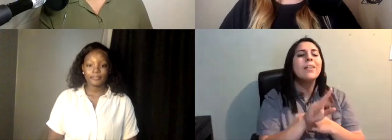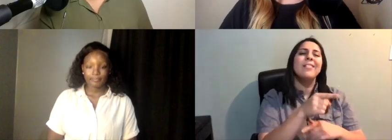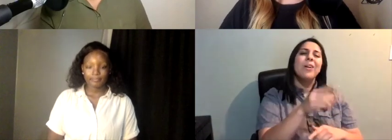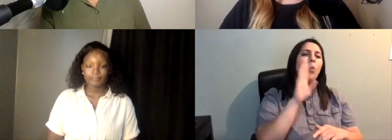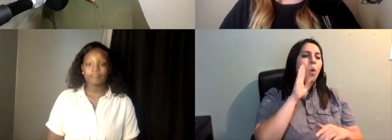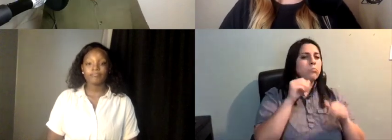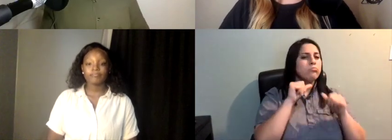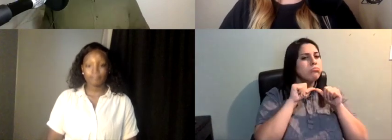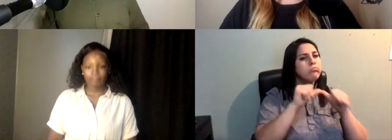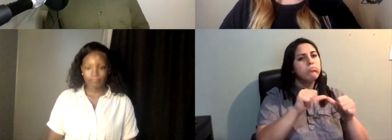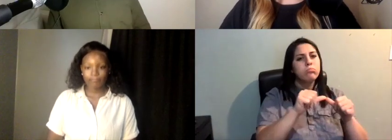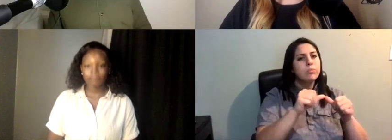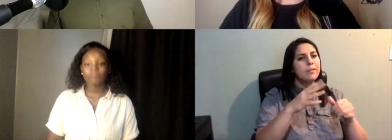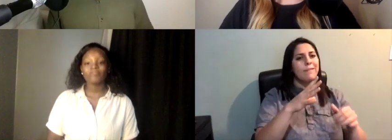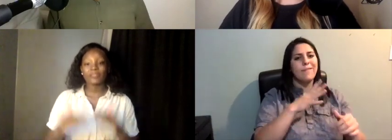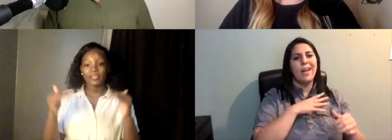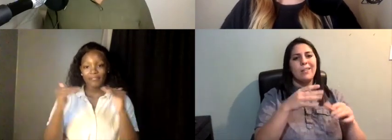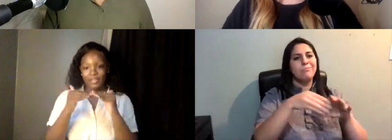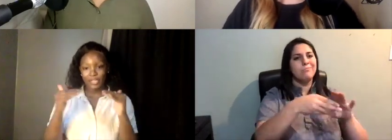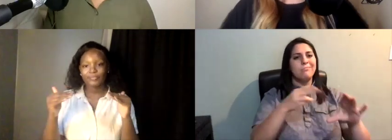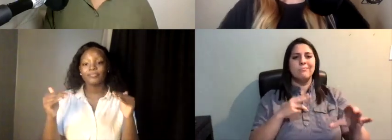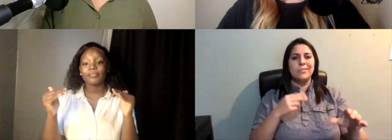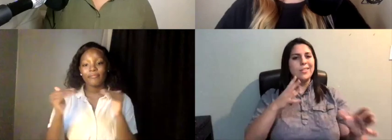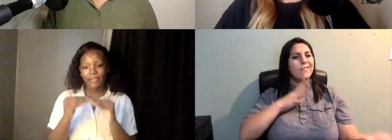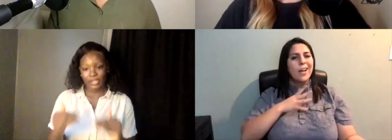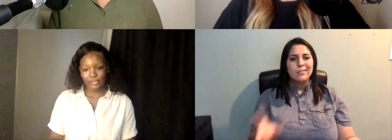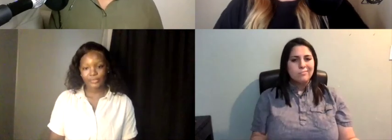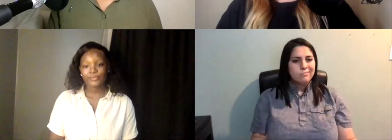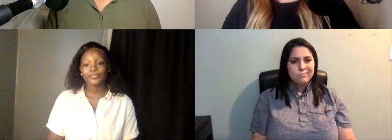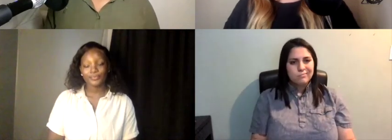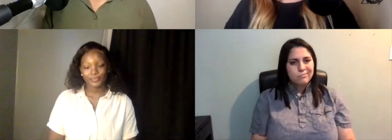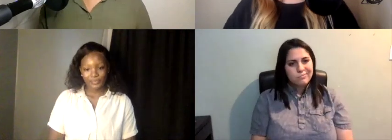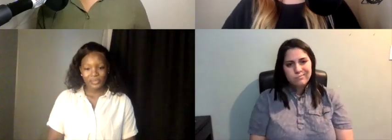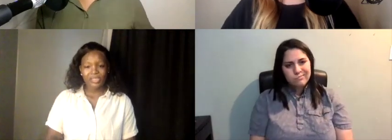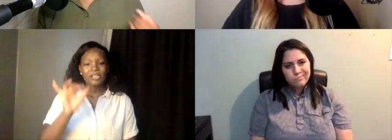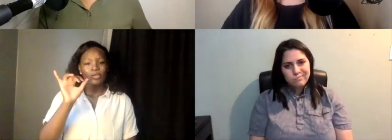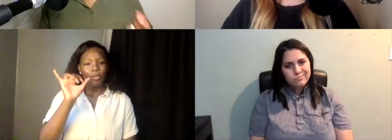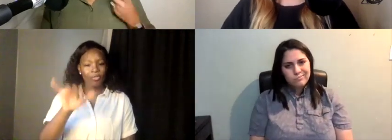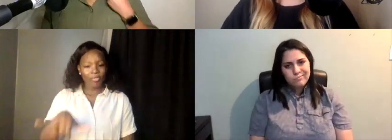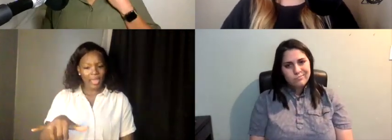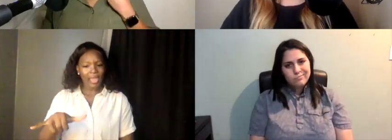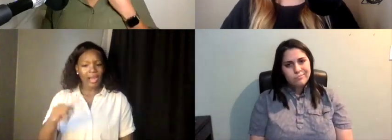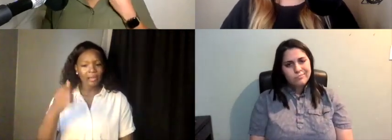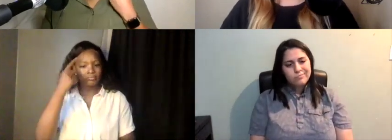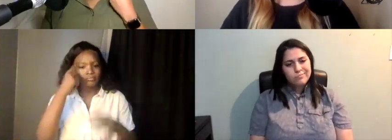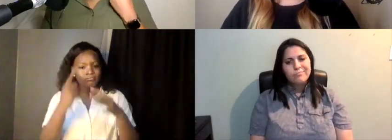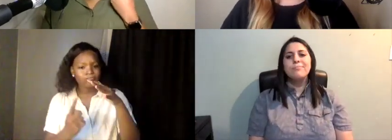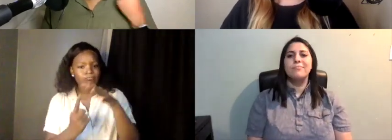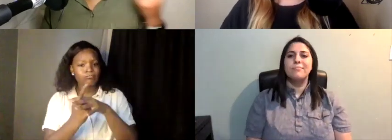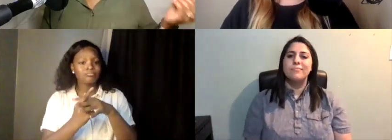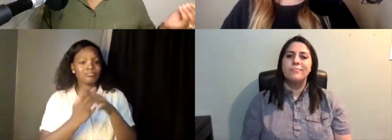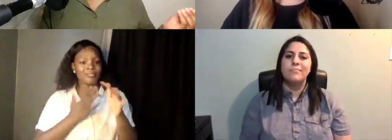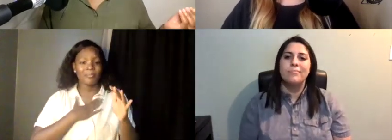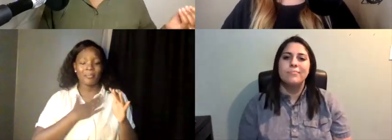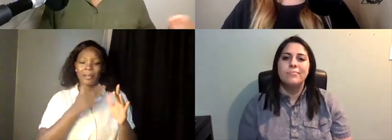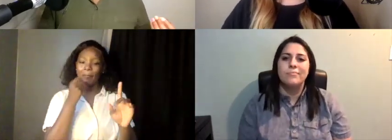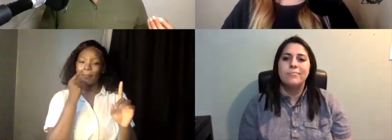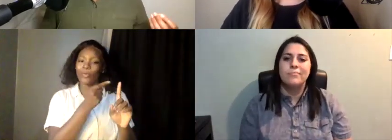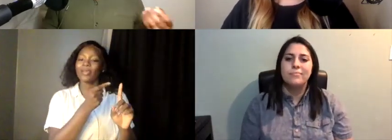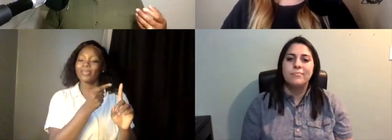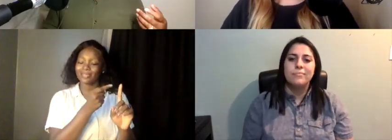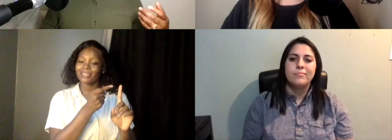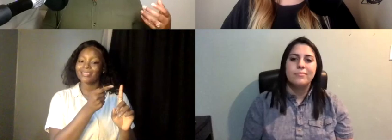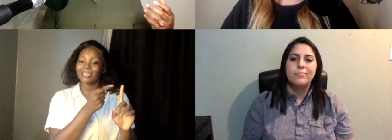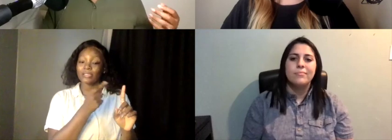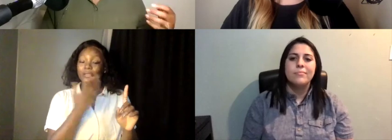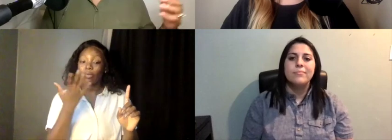That's fair. Okay. So this kind of brings me to a point that I wanted to make, because feeling guilty, it's not